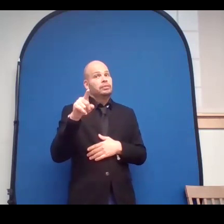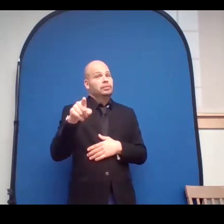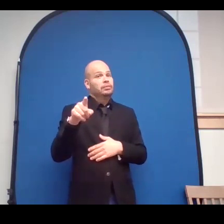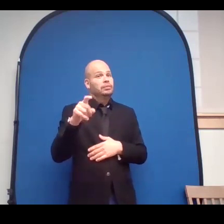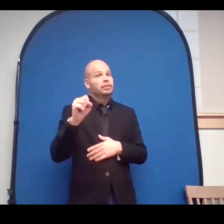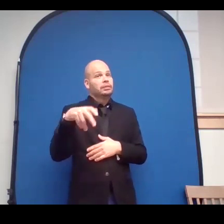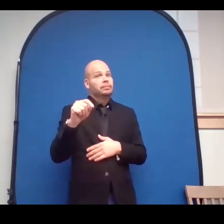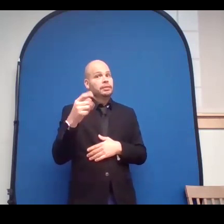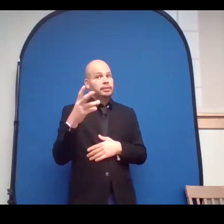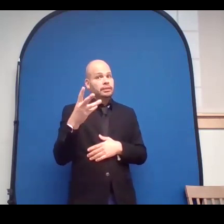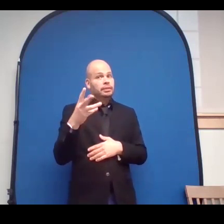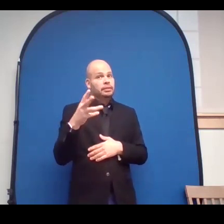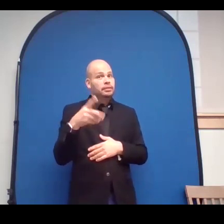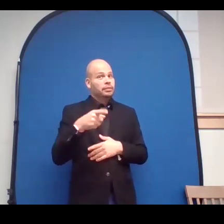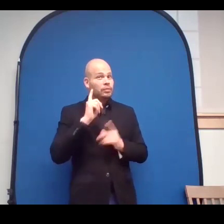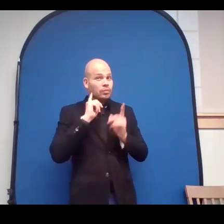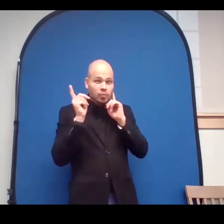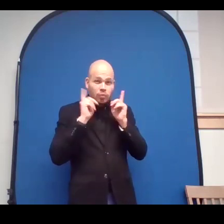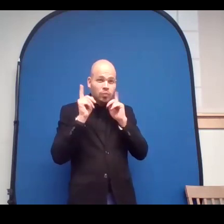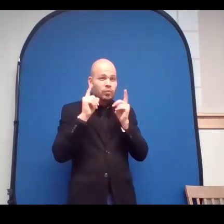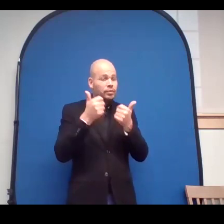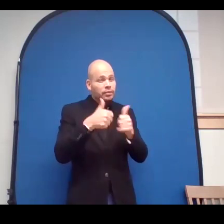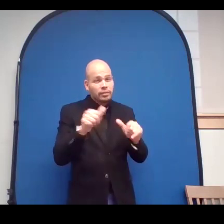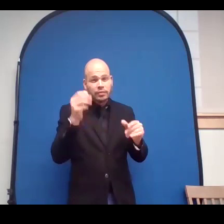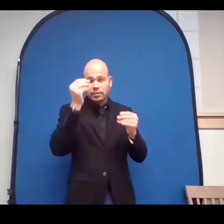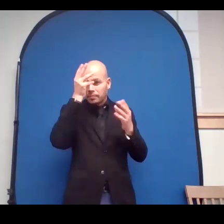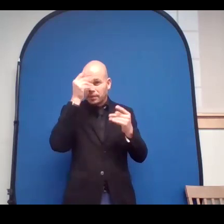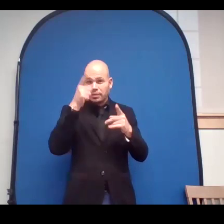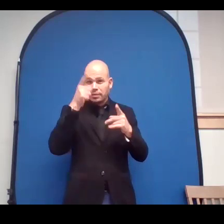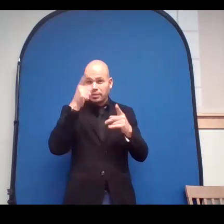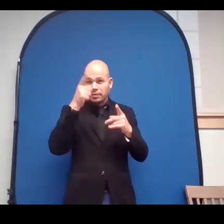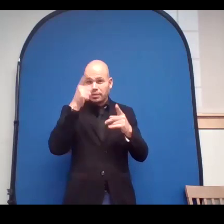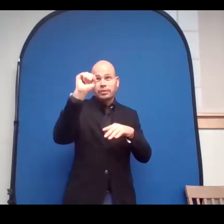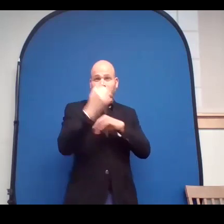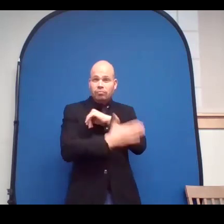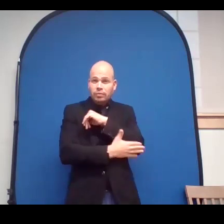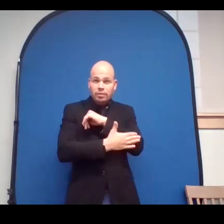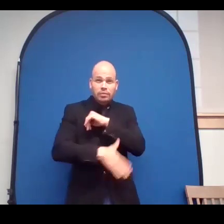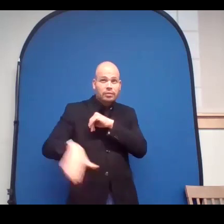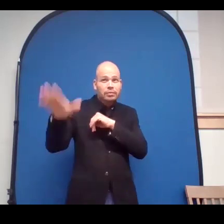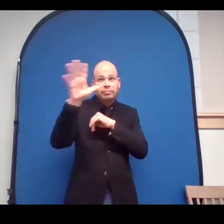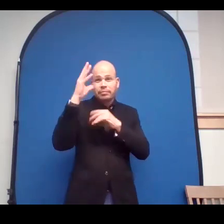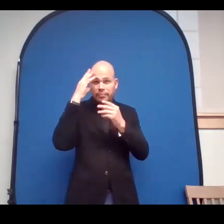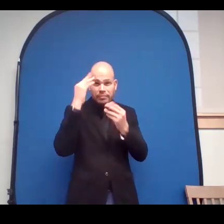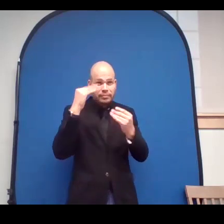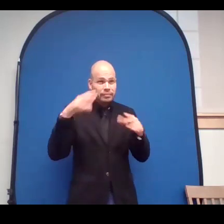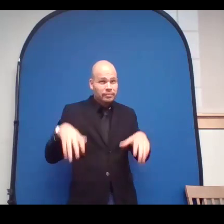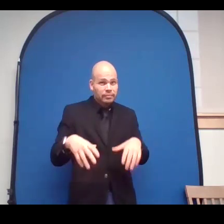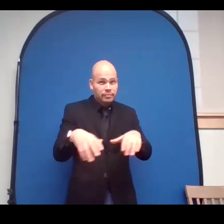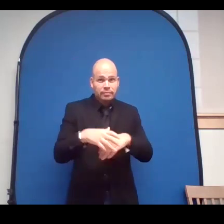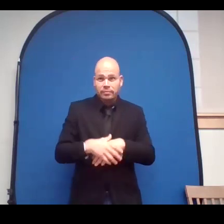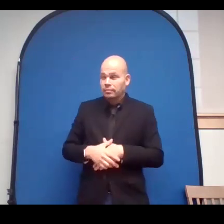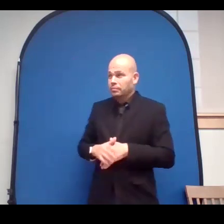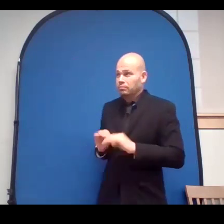Saco, Saginaw County Sheriff's Office? No, ma'am, I did not. As of that date, were